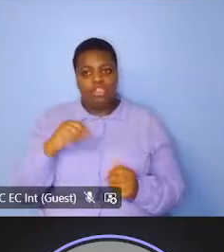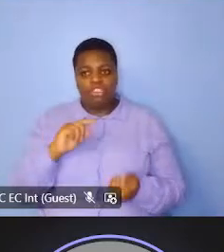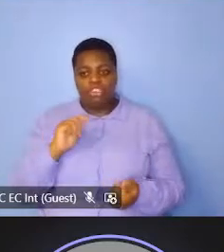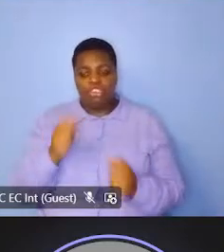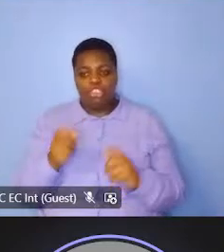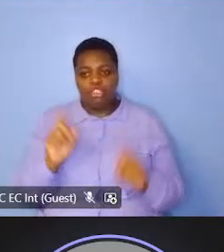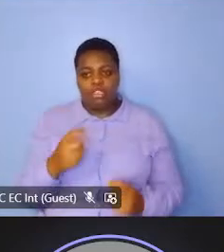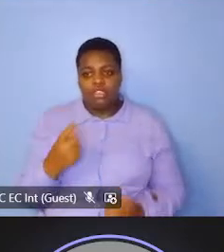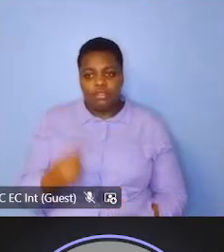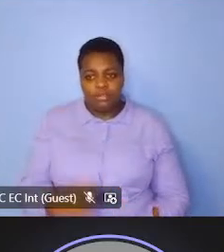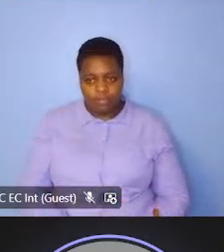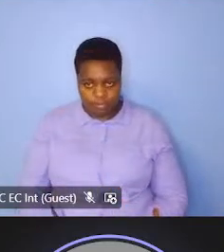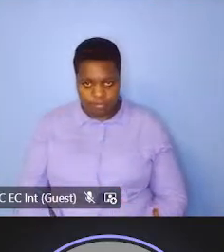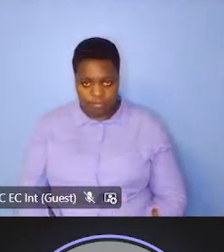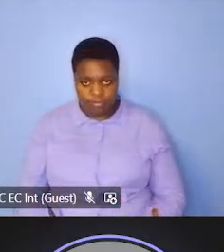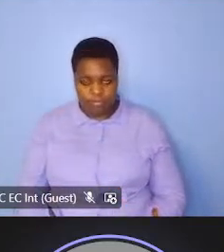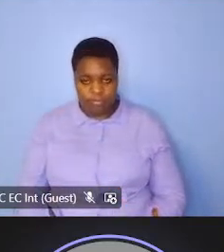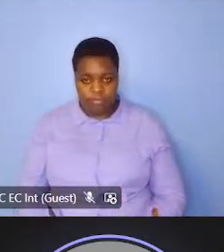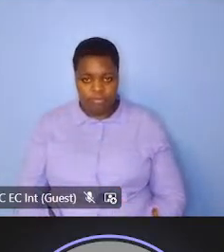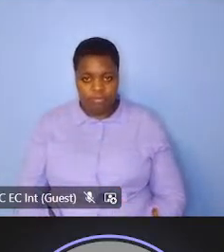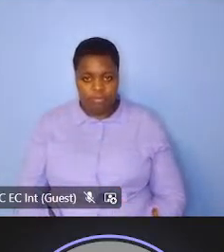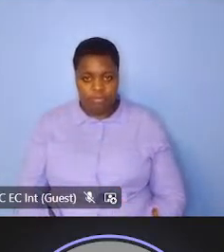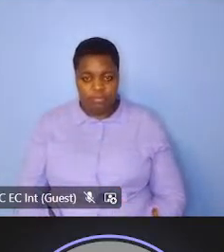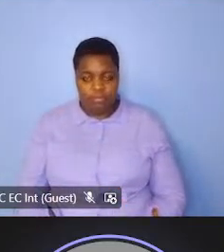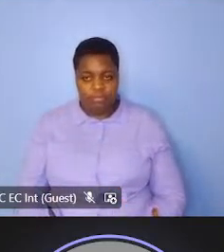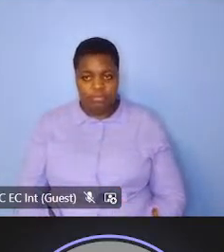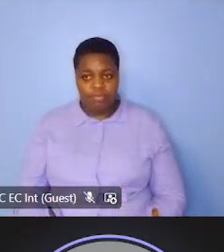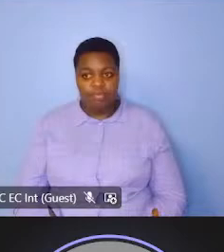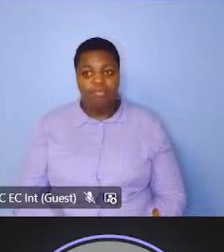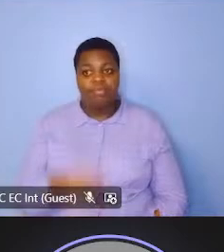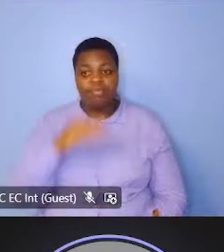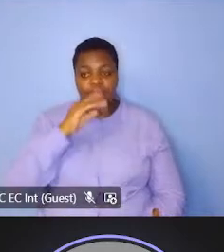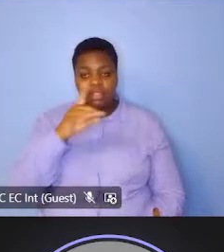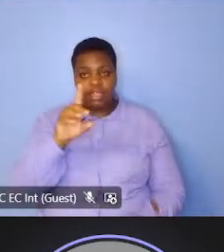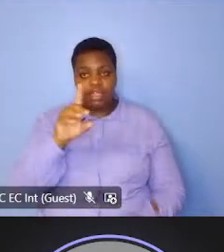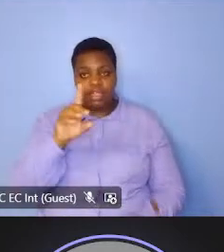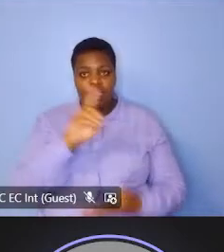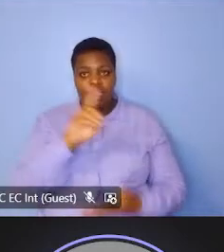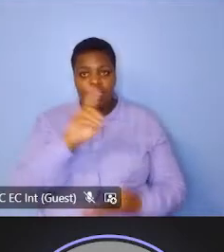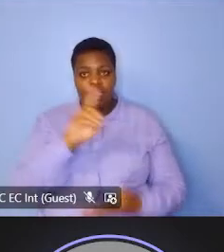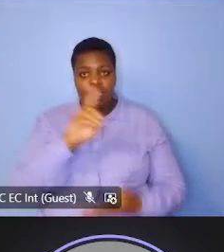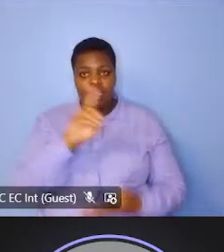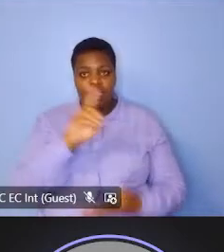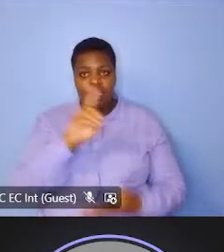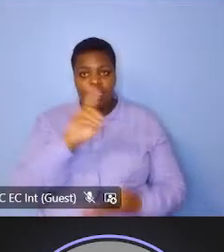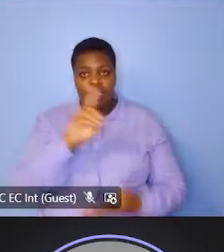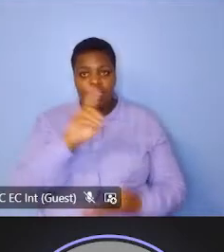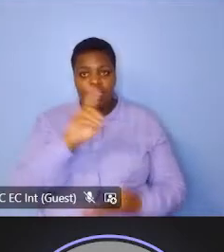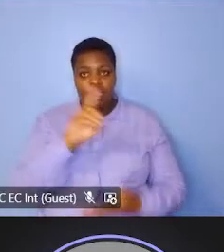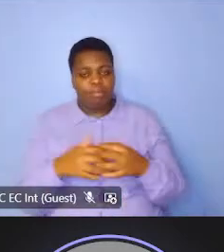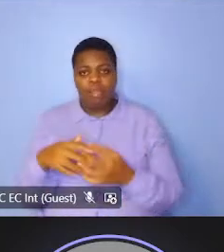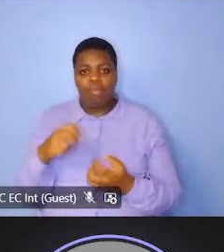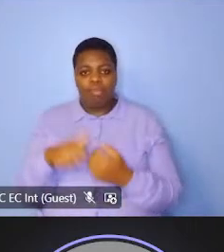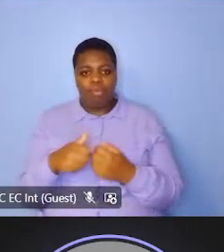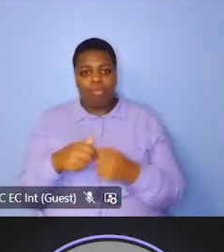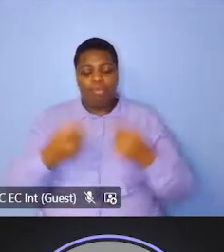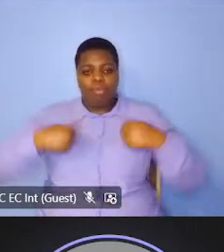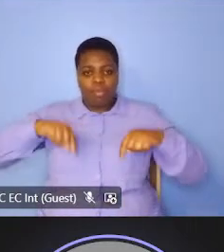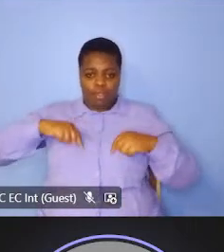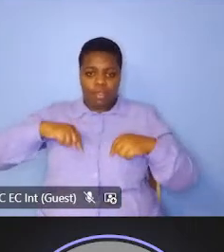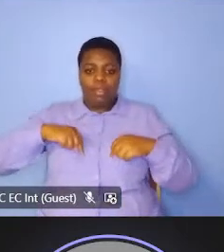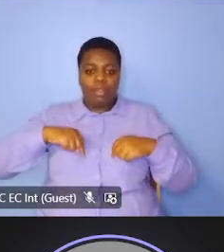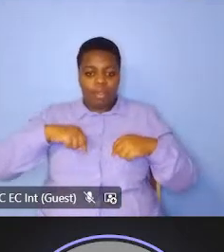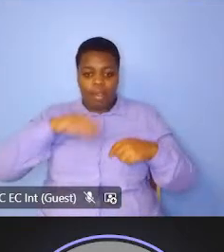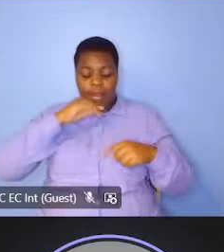that. And so, in a way, practically, the draft guidelines also cause problems for us in advocacy and cause problems